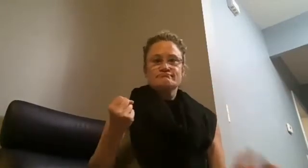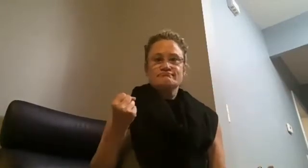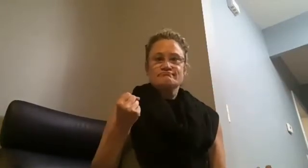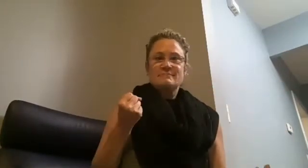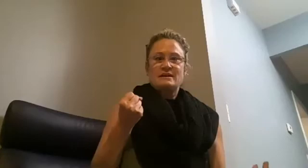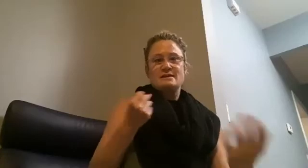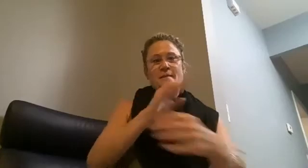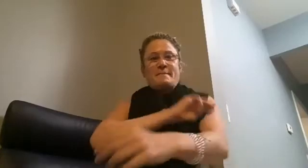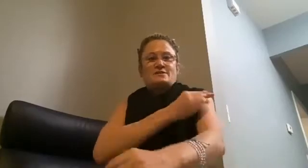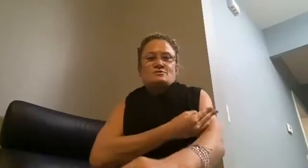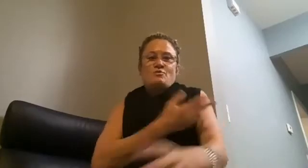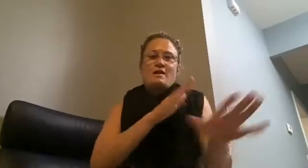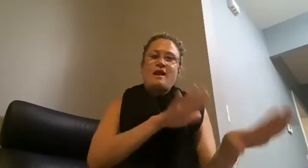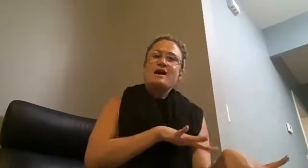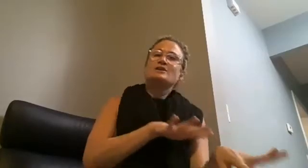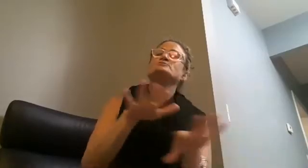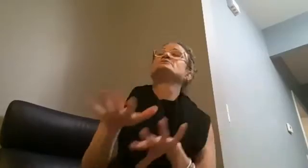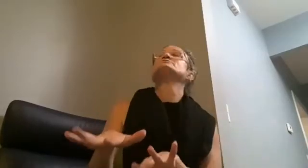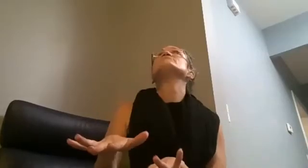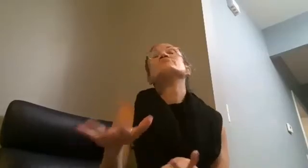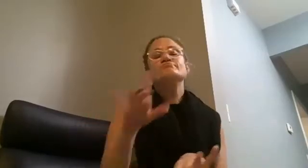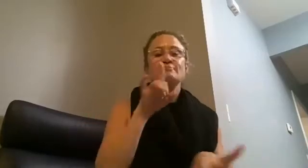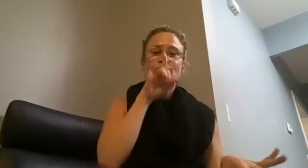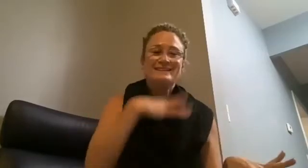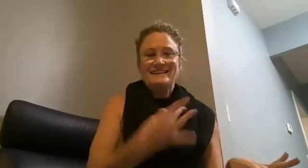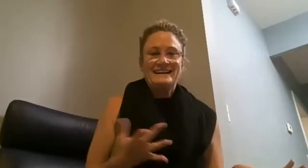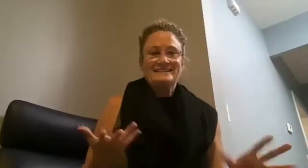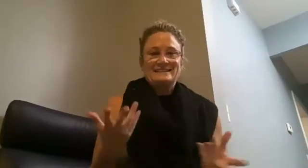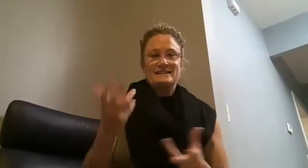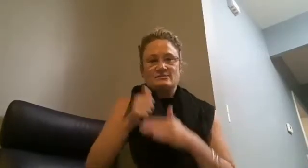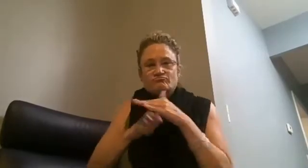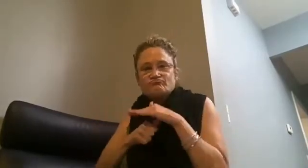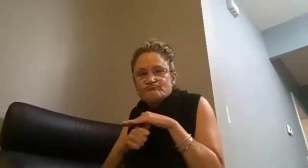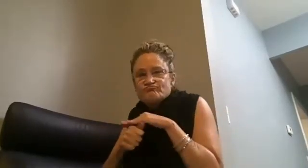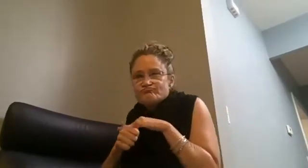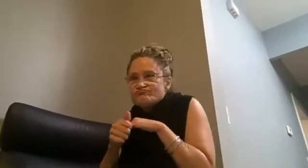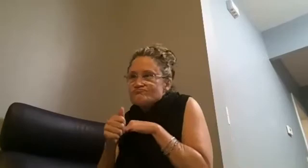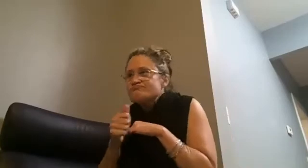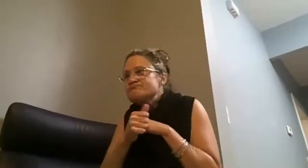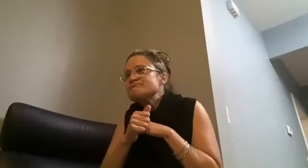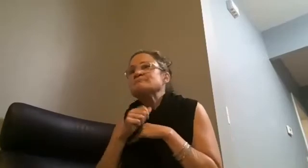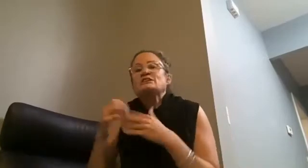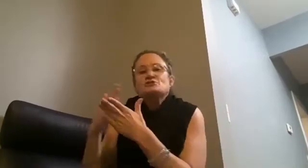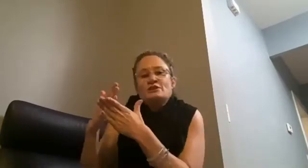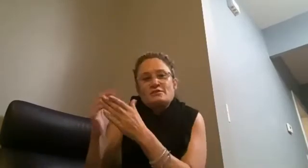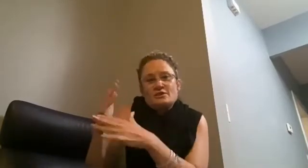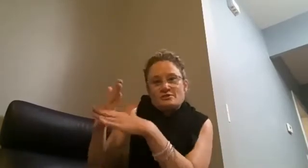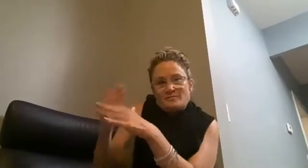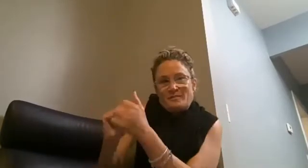relaxants, which is sort of one of my favorite things. And I smuggled it back into the place and shared it with my friends. And about an hour later,